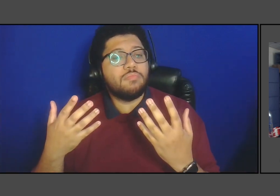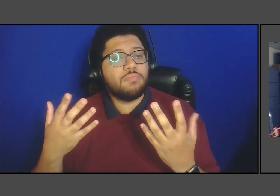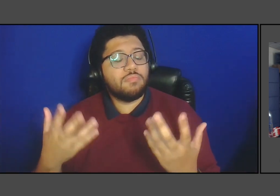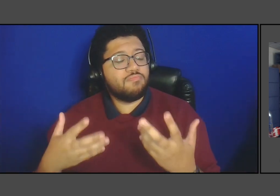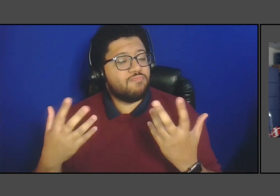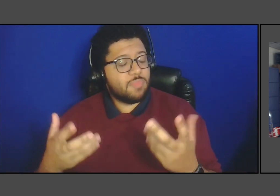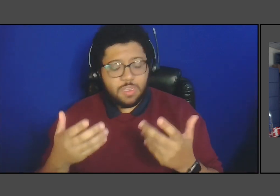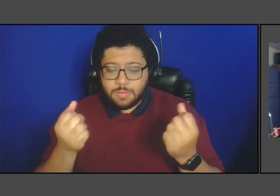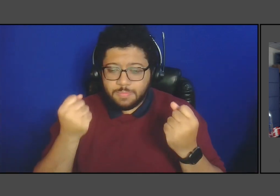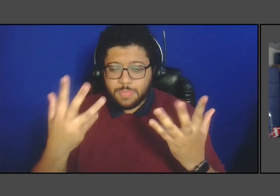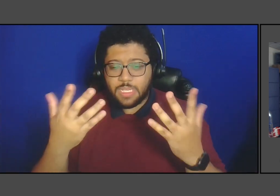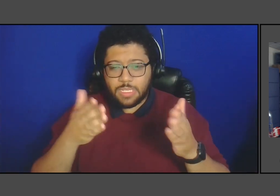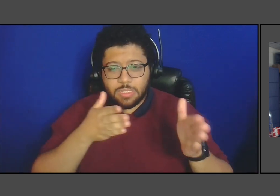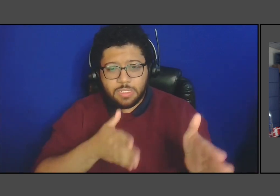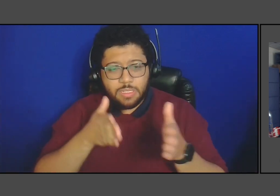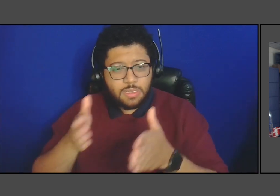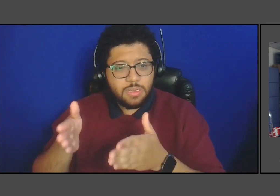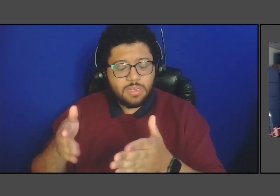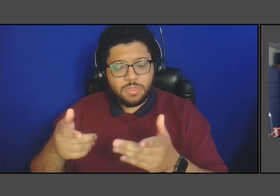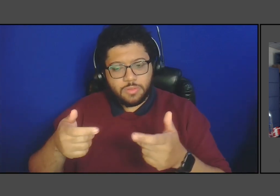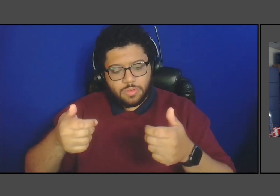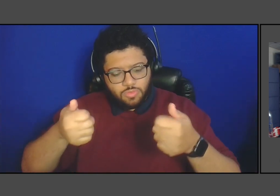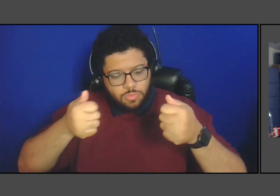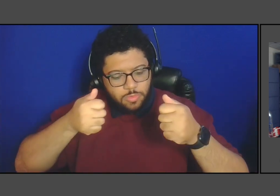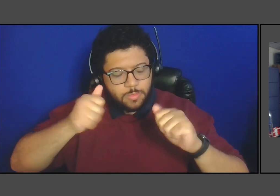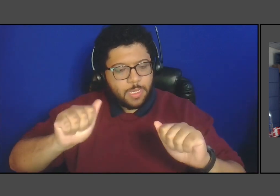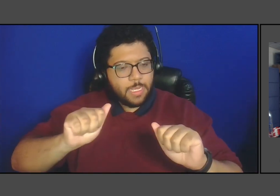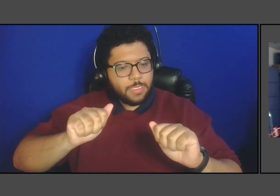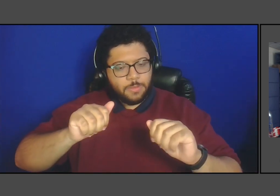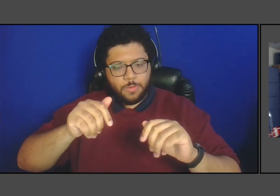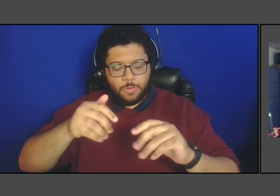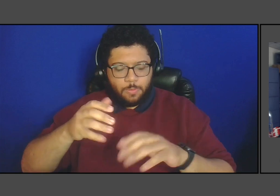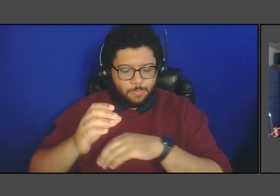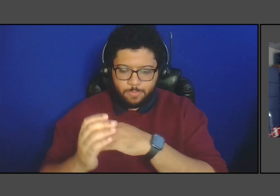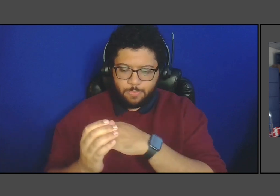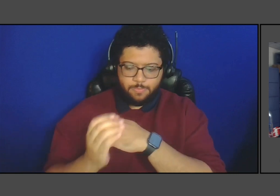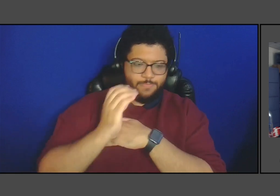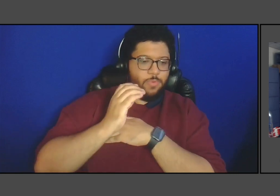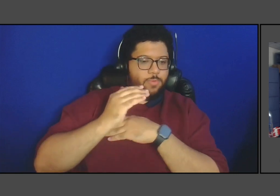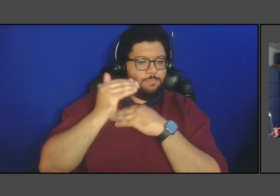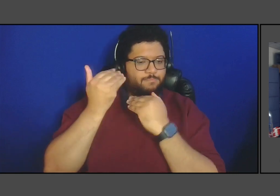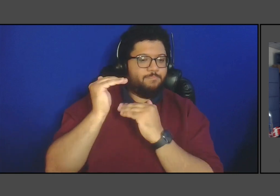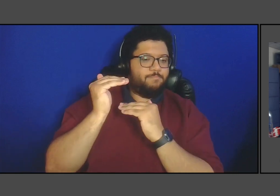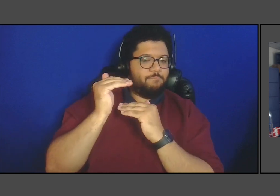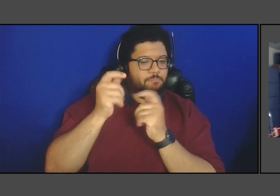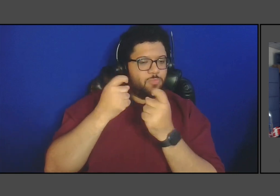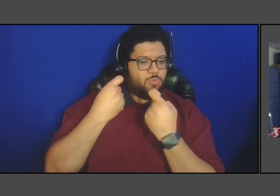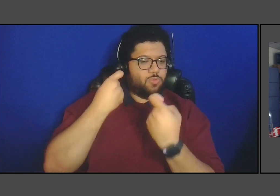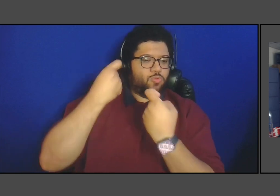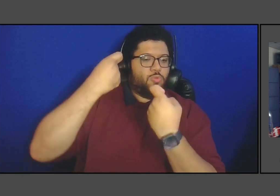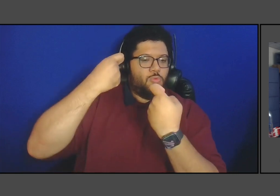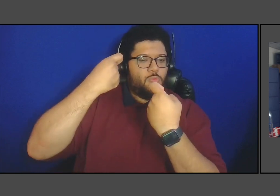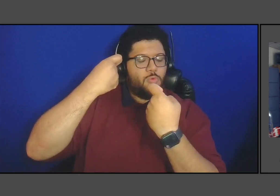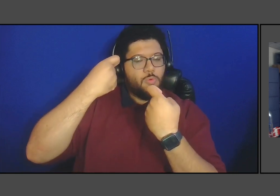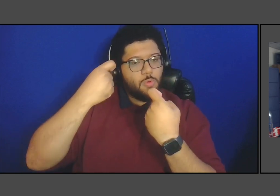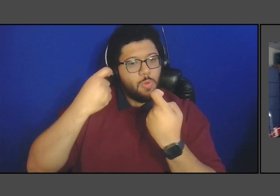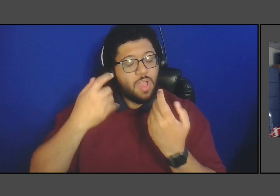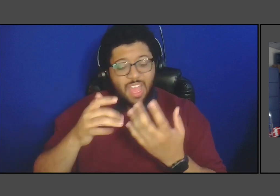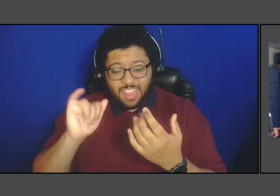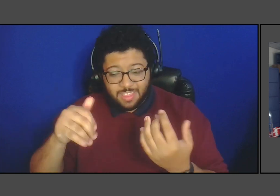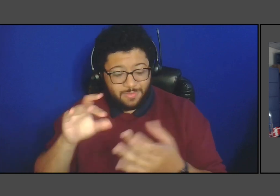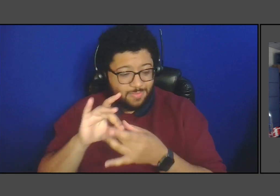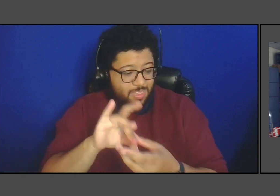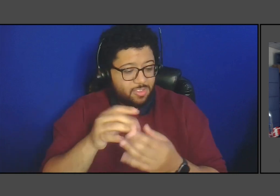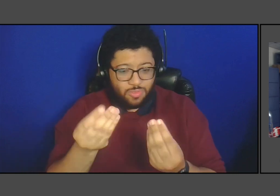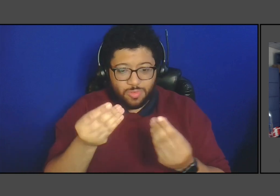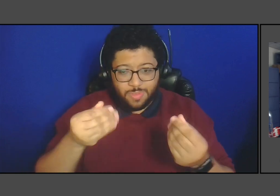an attempt to tame us. And that goes back to land again, and what we represent often as Indigenous peoples, or as